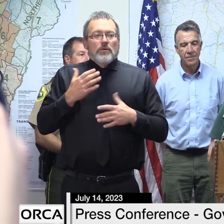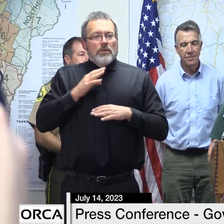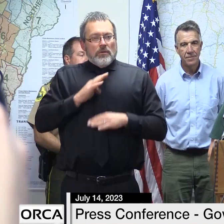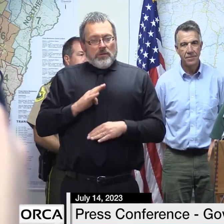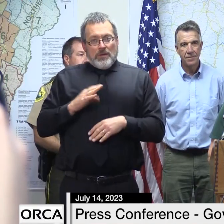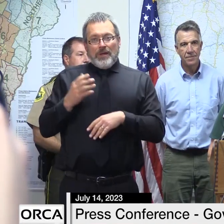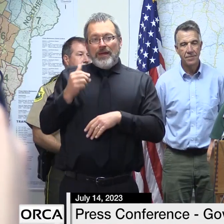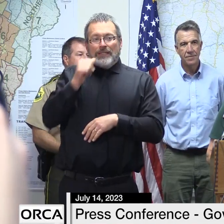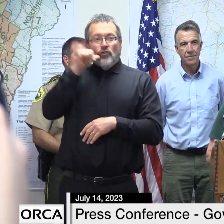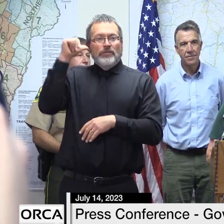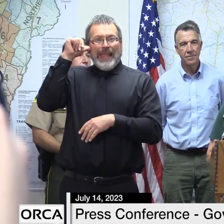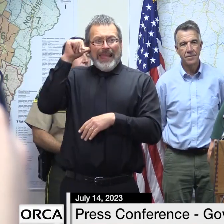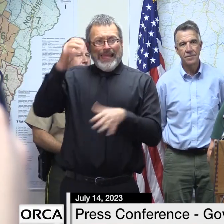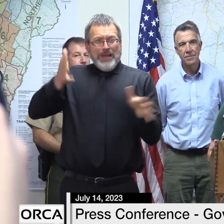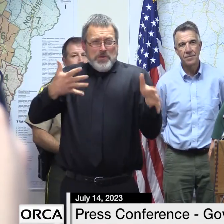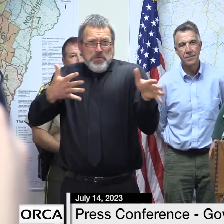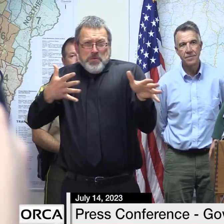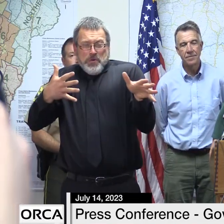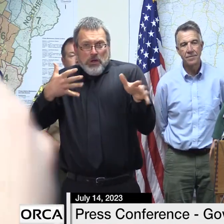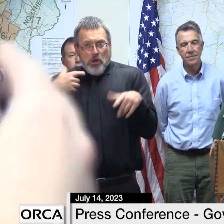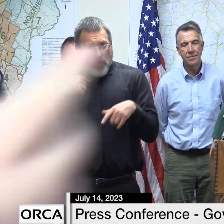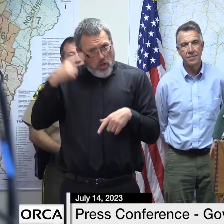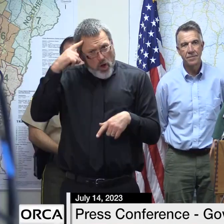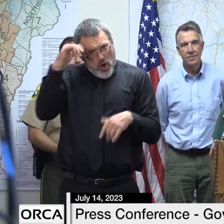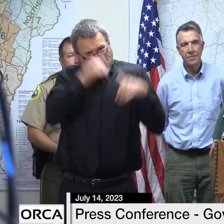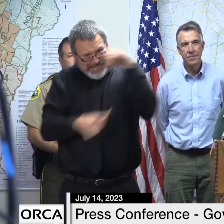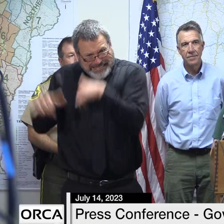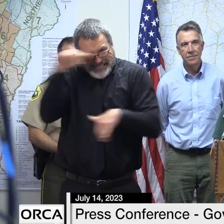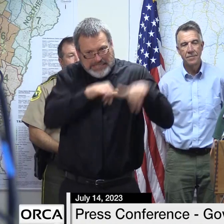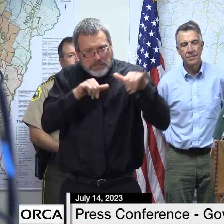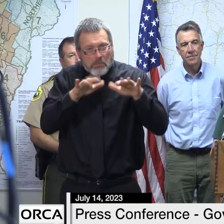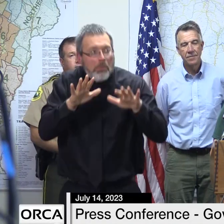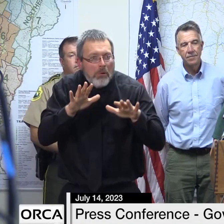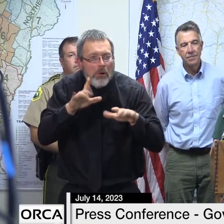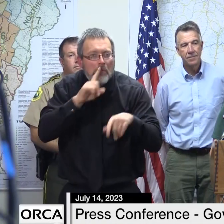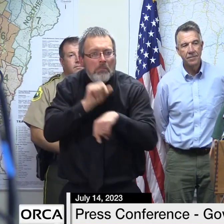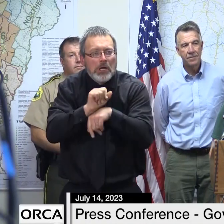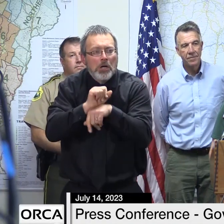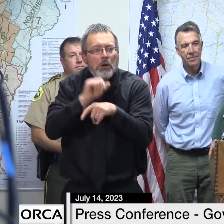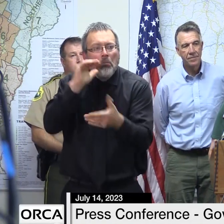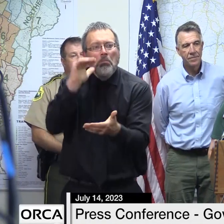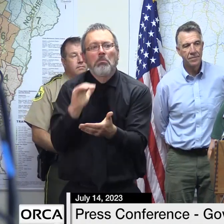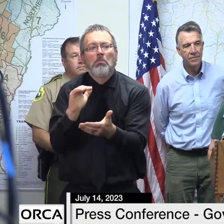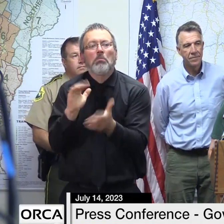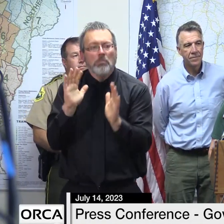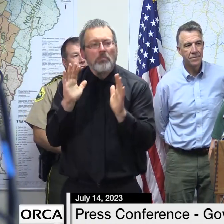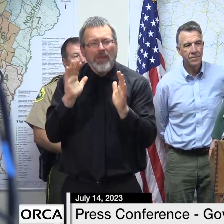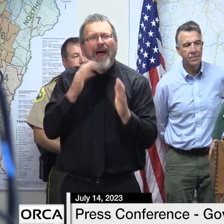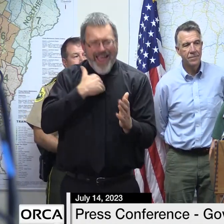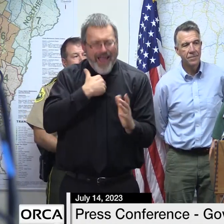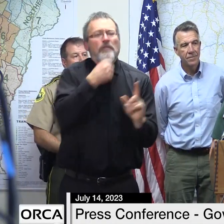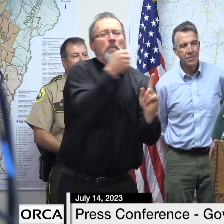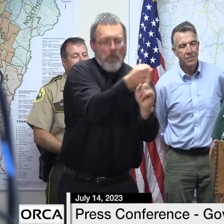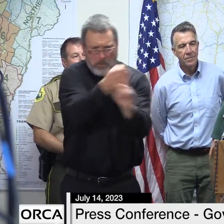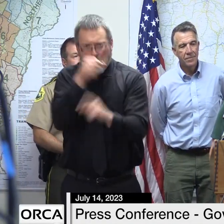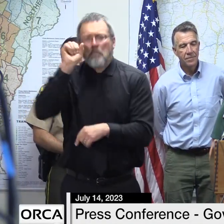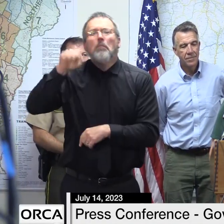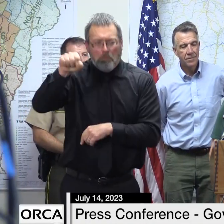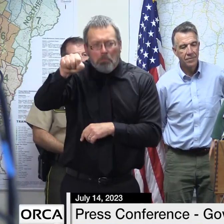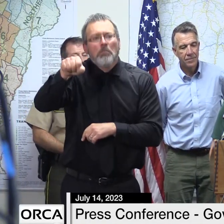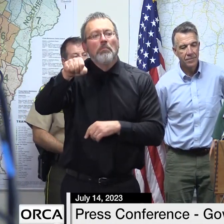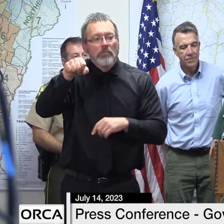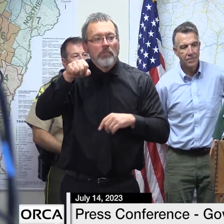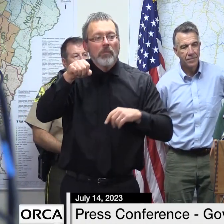full fury that we anticipated. There are areas that were hit quite hard, but we did not receive any calls for